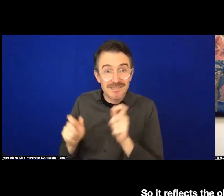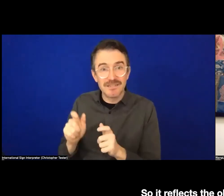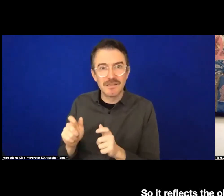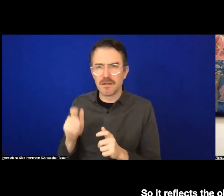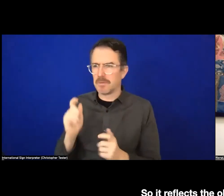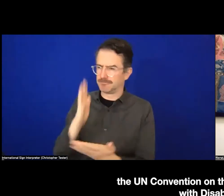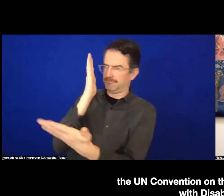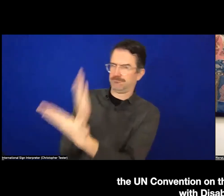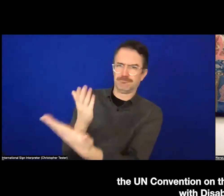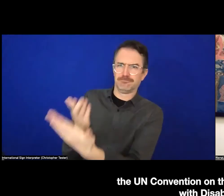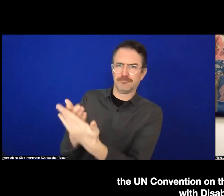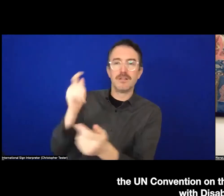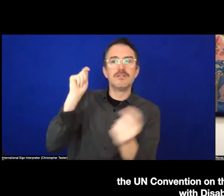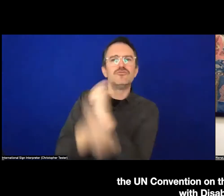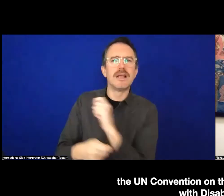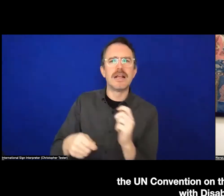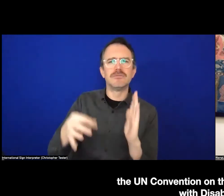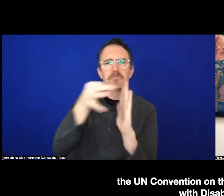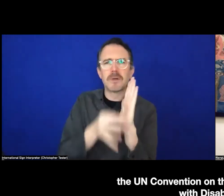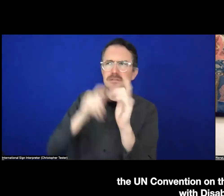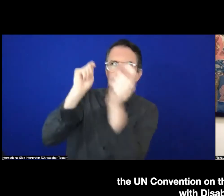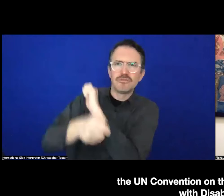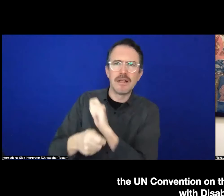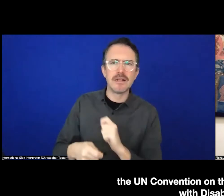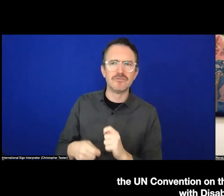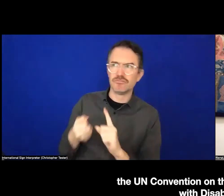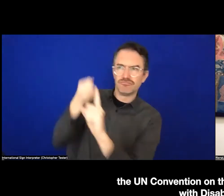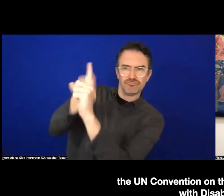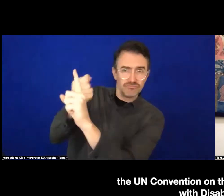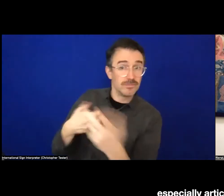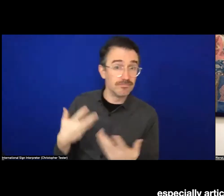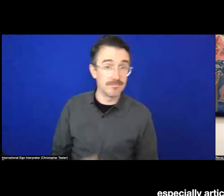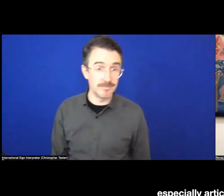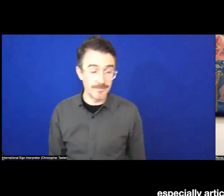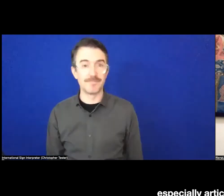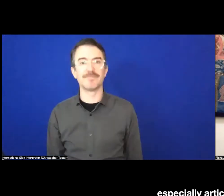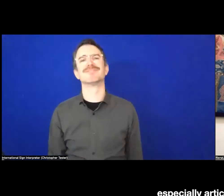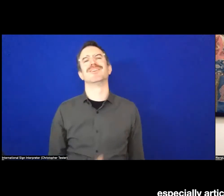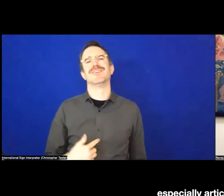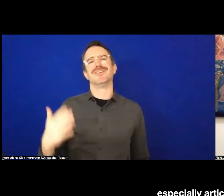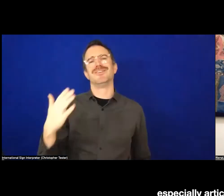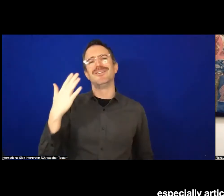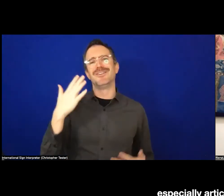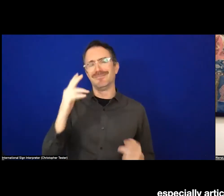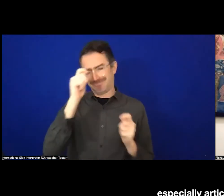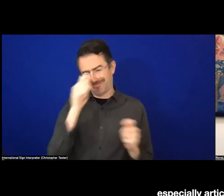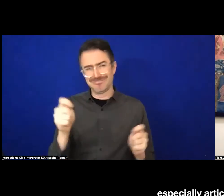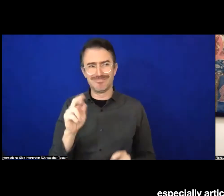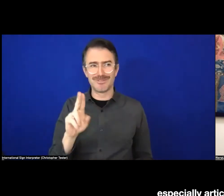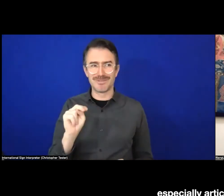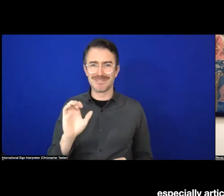it reflects the obligation under the UN Convention on the Rights of Persons with Disabilities, especially Article